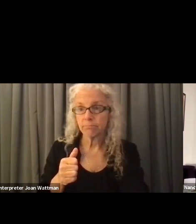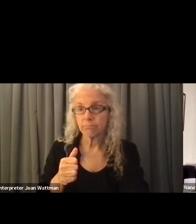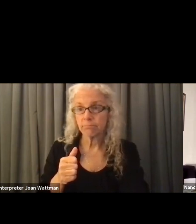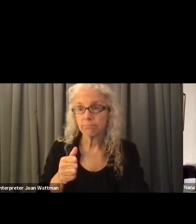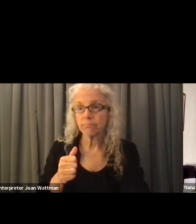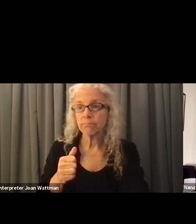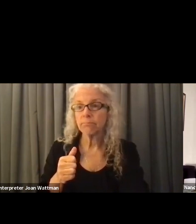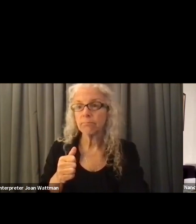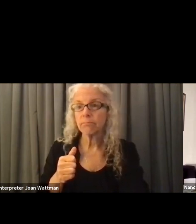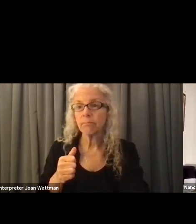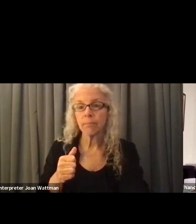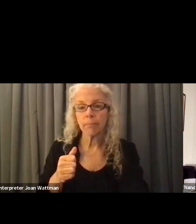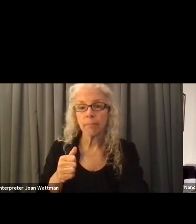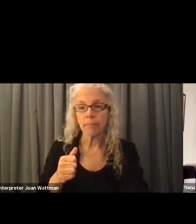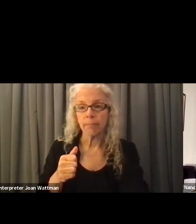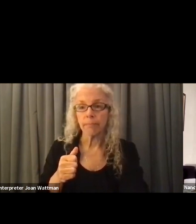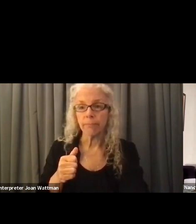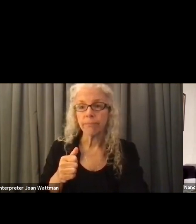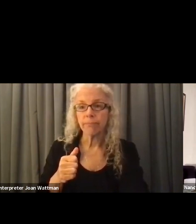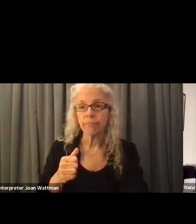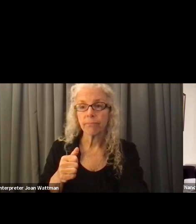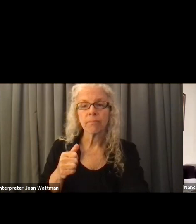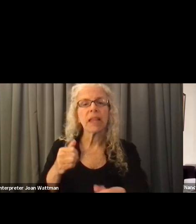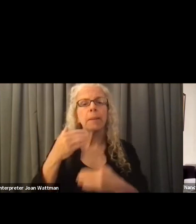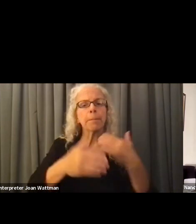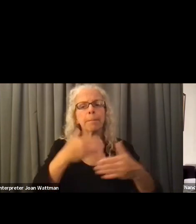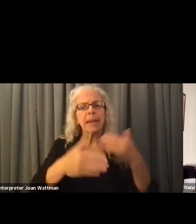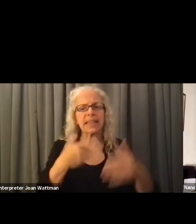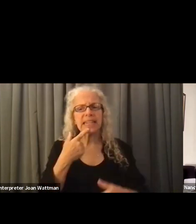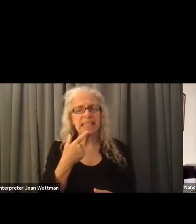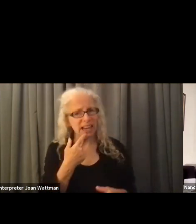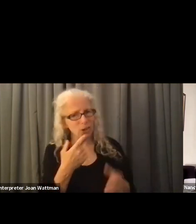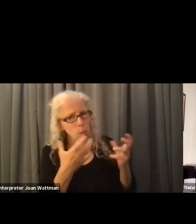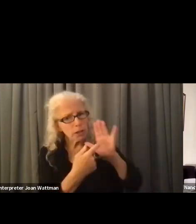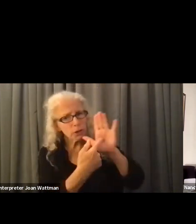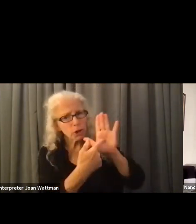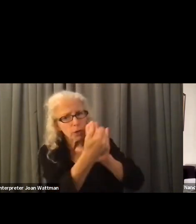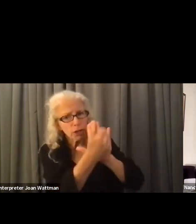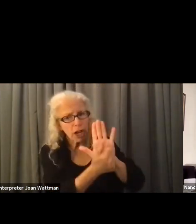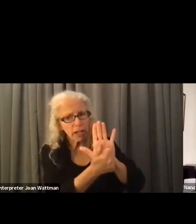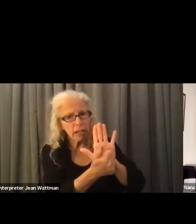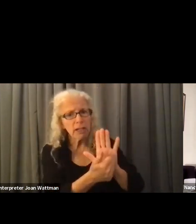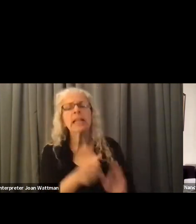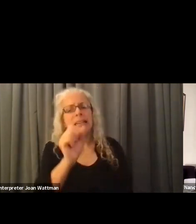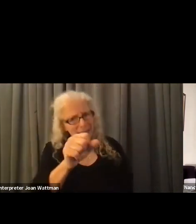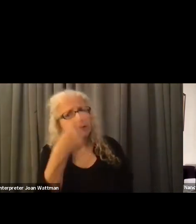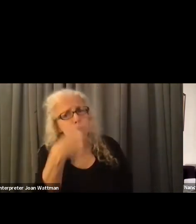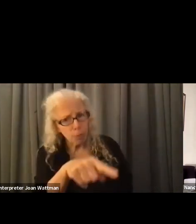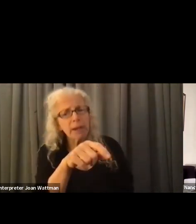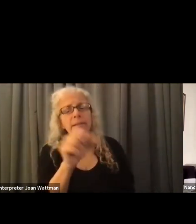Do we need to, for purposes of the meeting, show the agenda? You certainly could, yes.